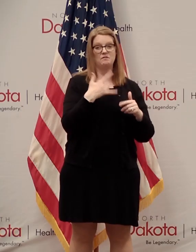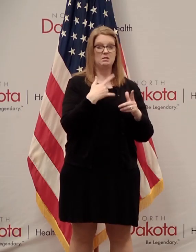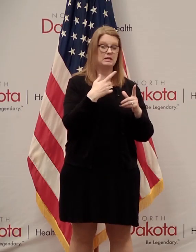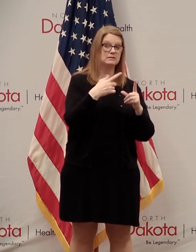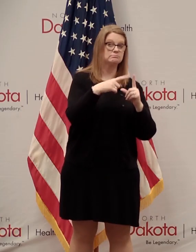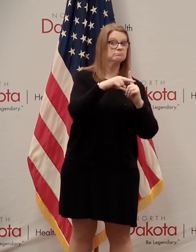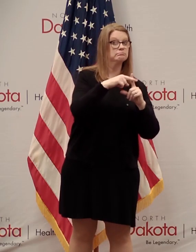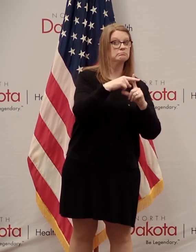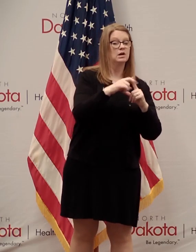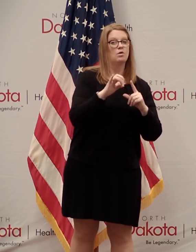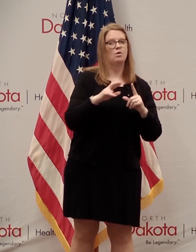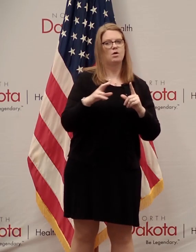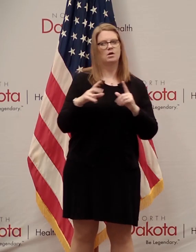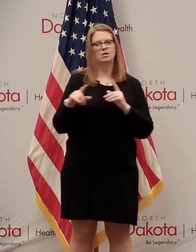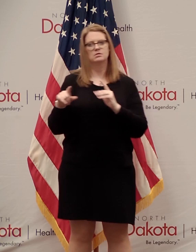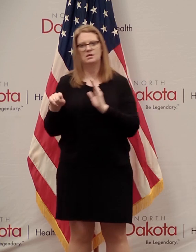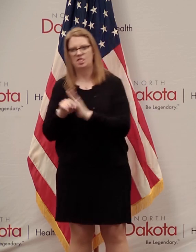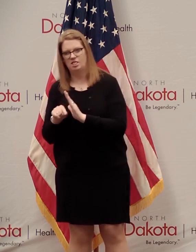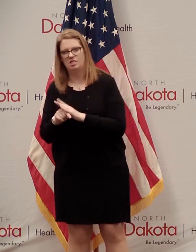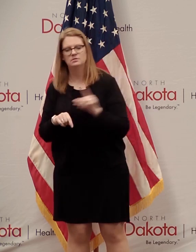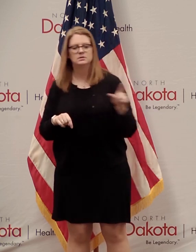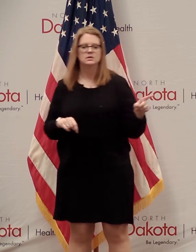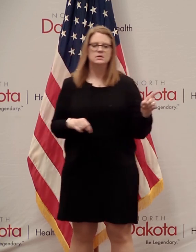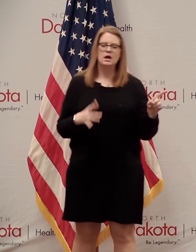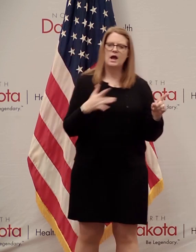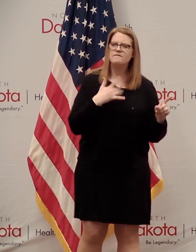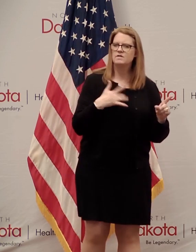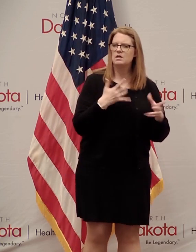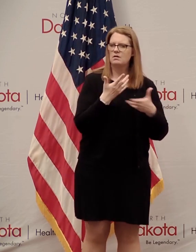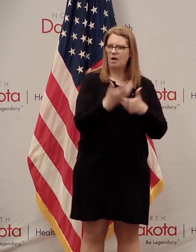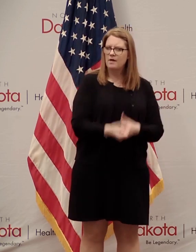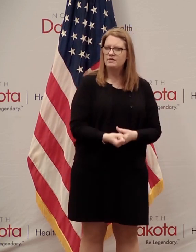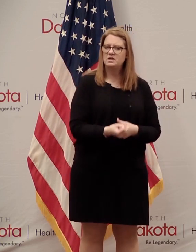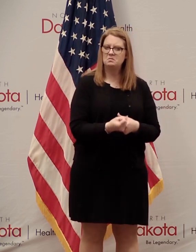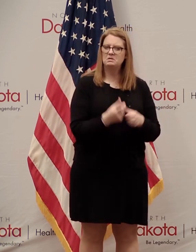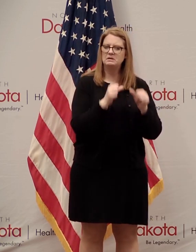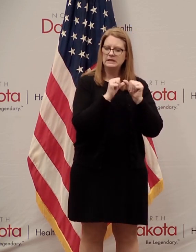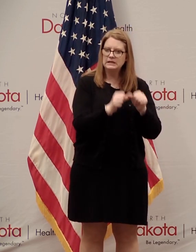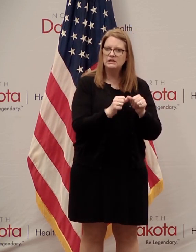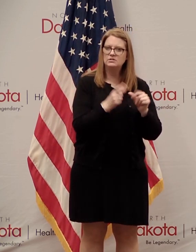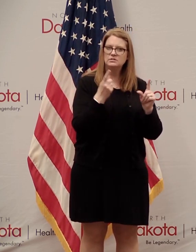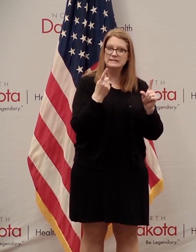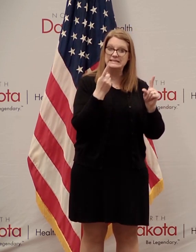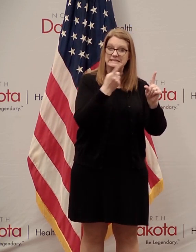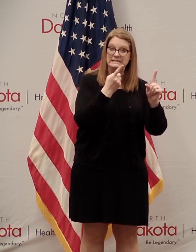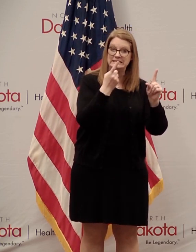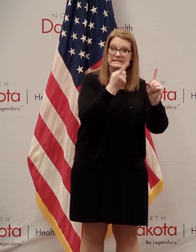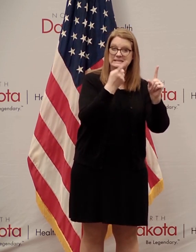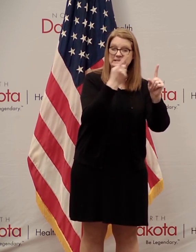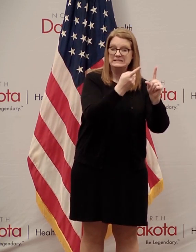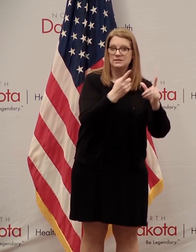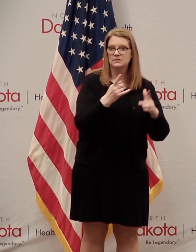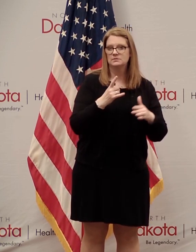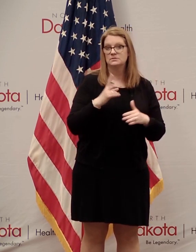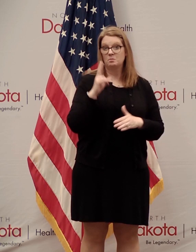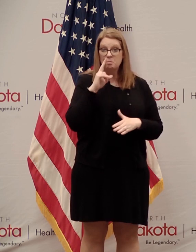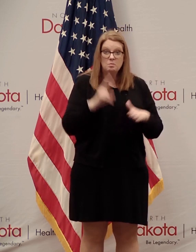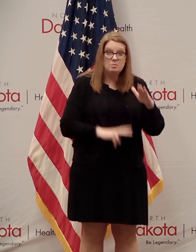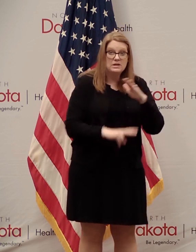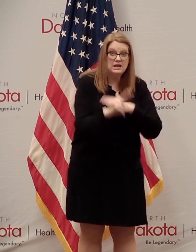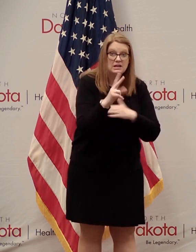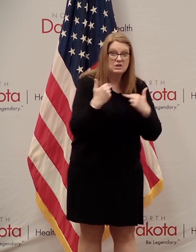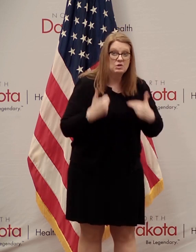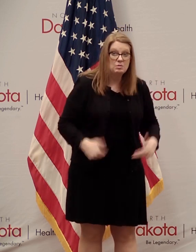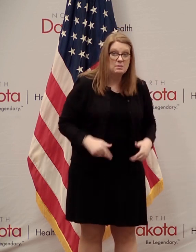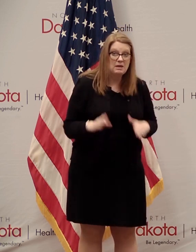Well, I'm confident that we're going to continue to make great strides between now and then, but I can't predict human